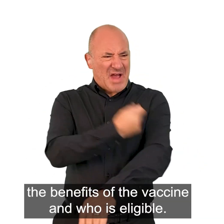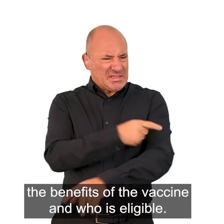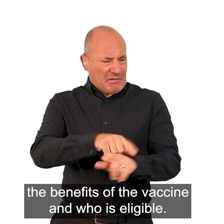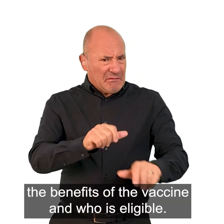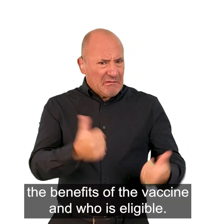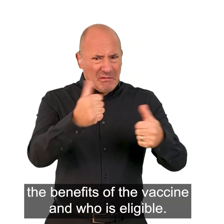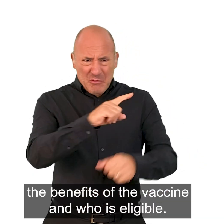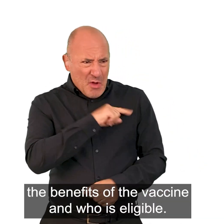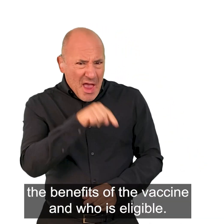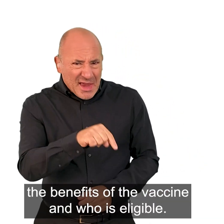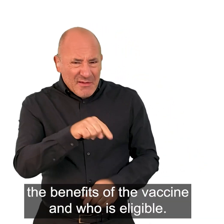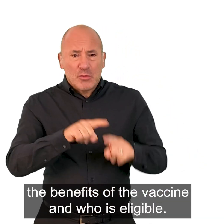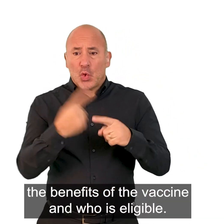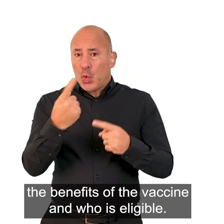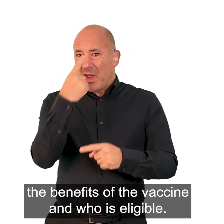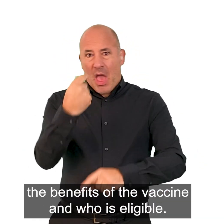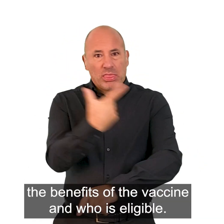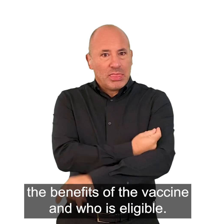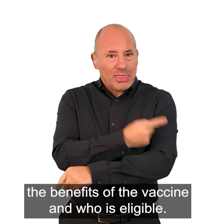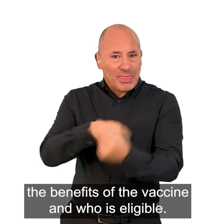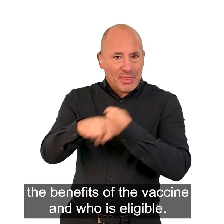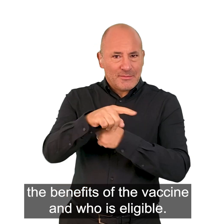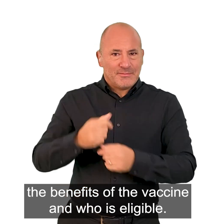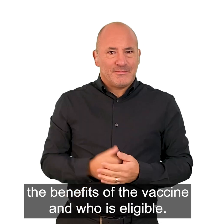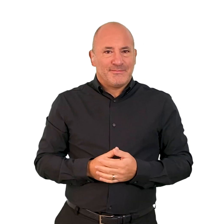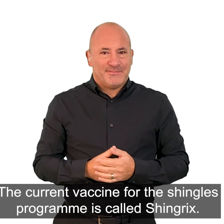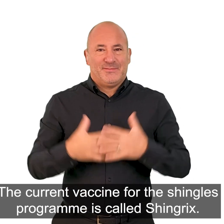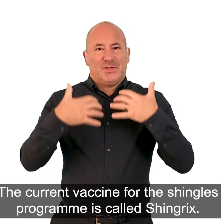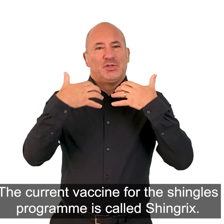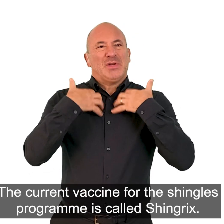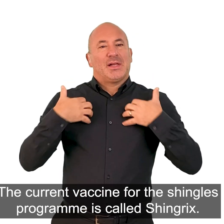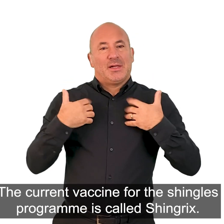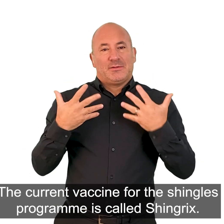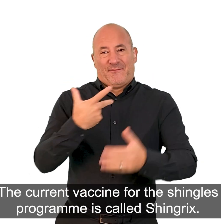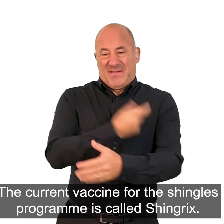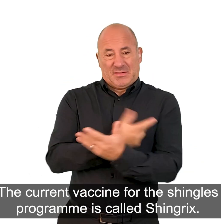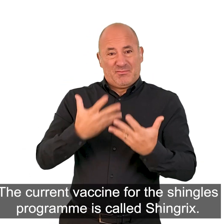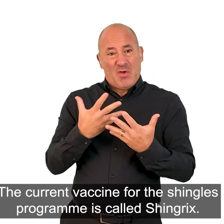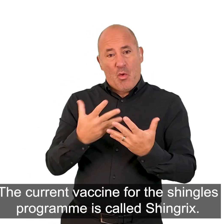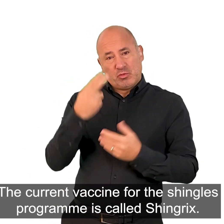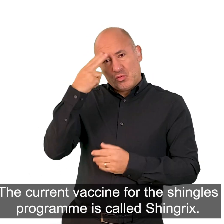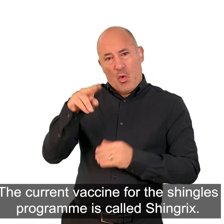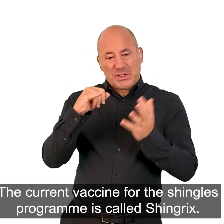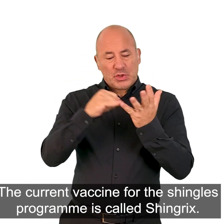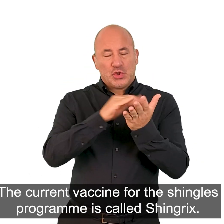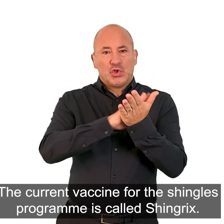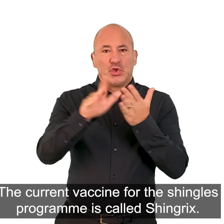the benefits of the vaccine, and who is eligible. The current vaccine for the shingles programme is